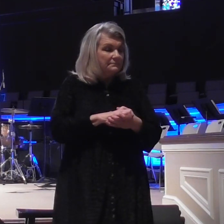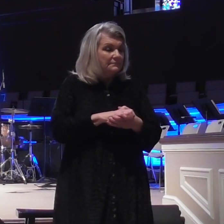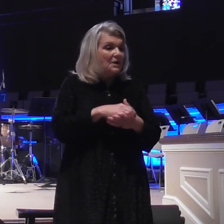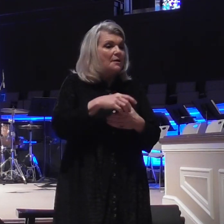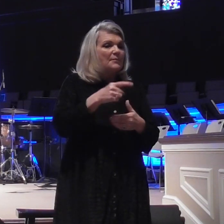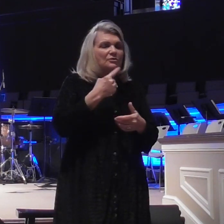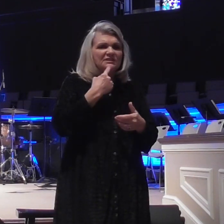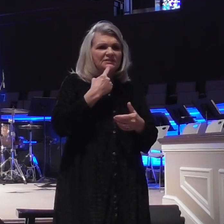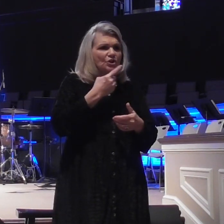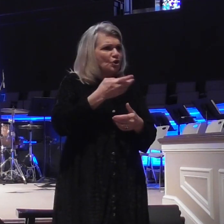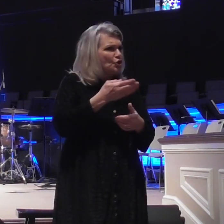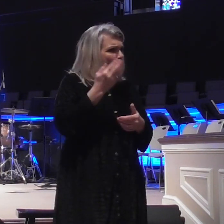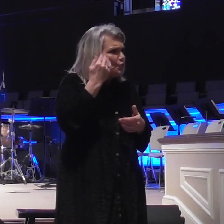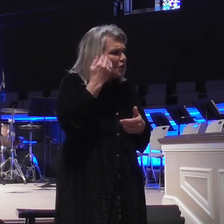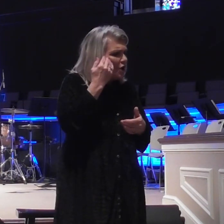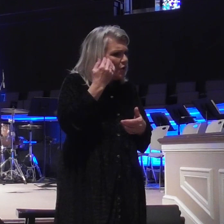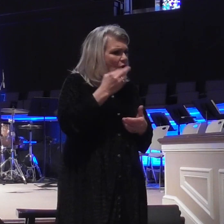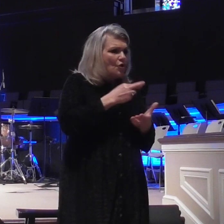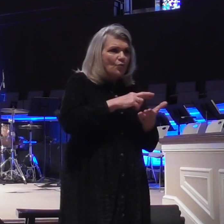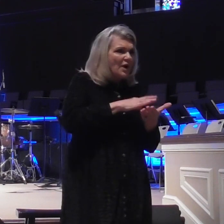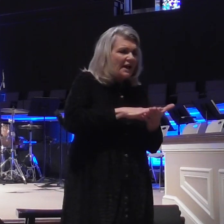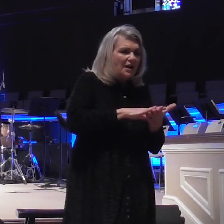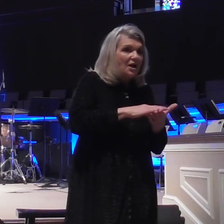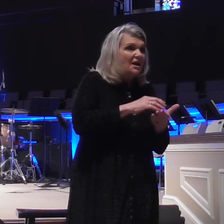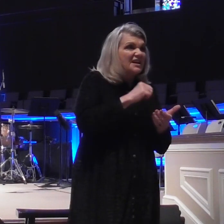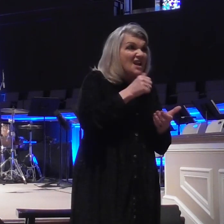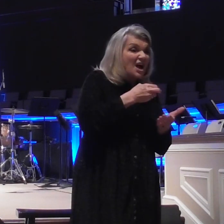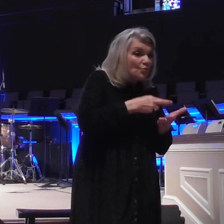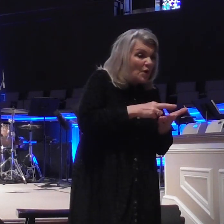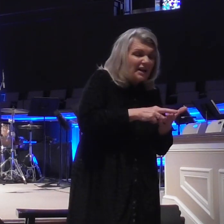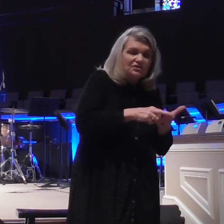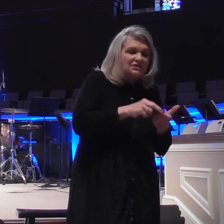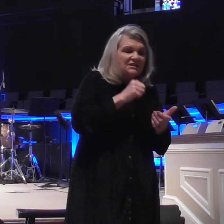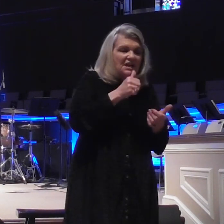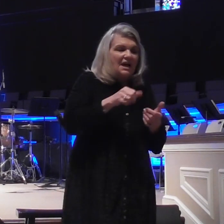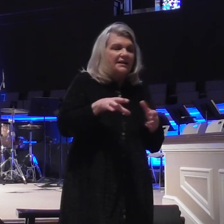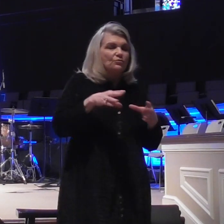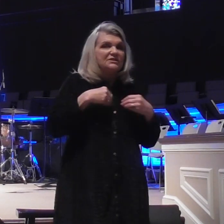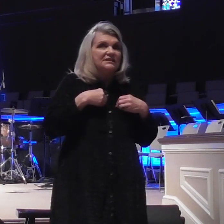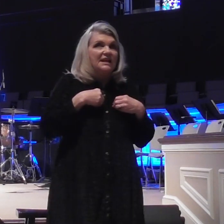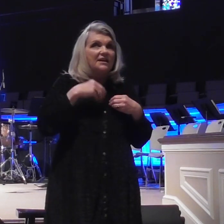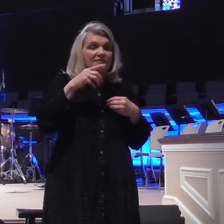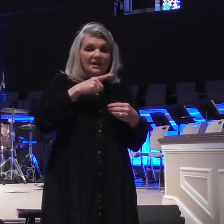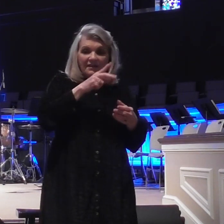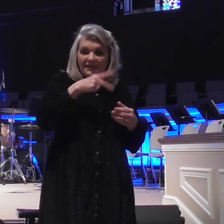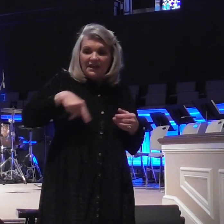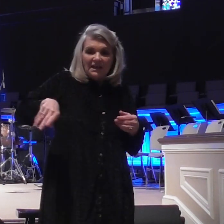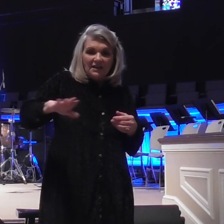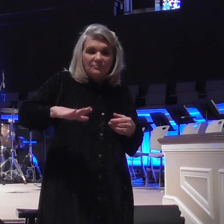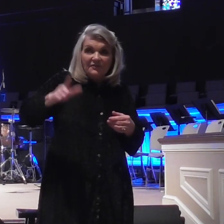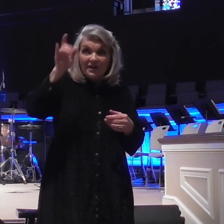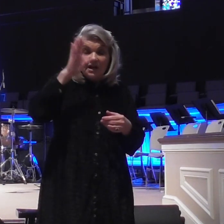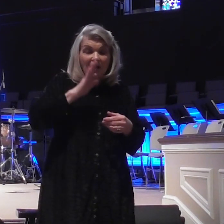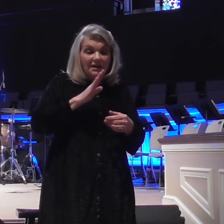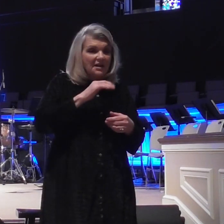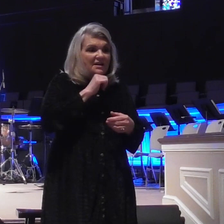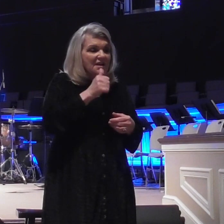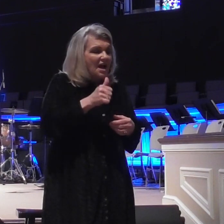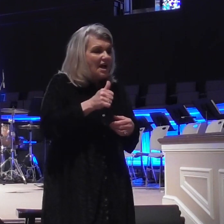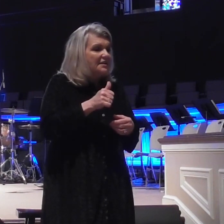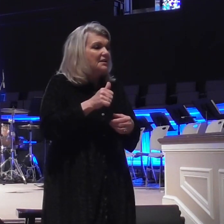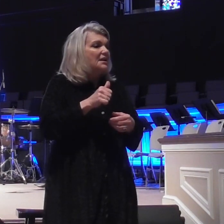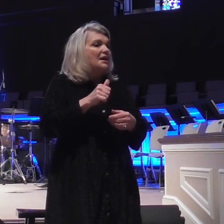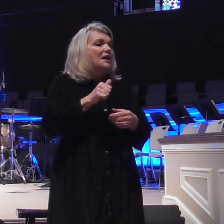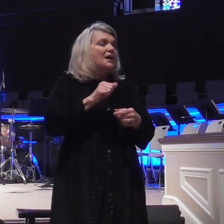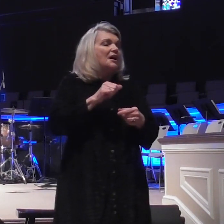Paul says, "Do you not know that the unrighteous will not inherit the kingdom of God? Do not be deceived. Neither fornicators, nor idolaters, nor adulterers, nor